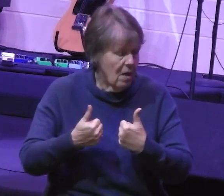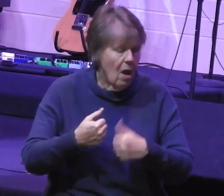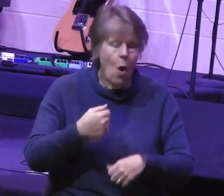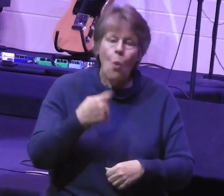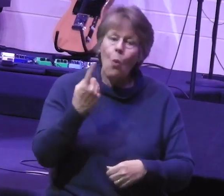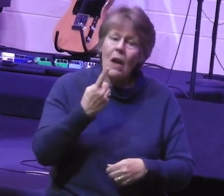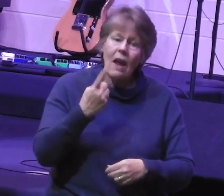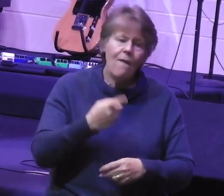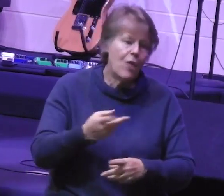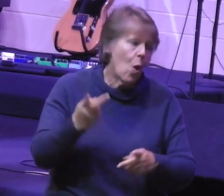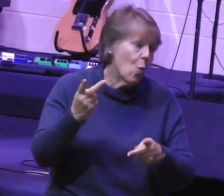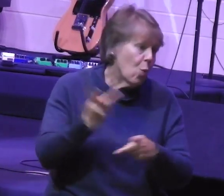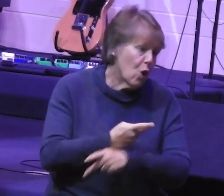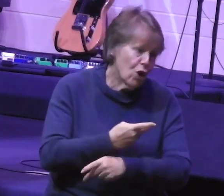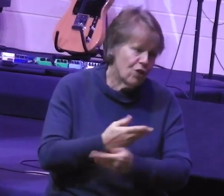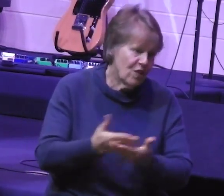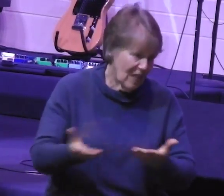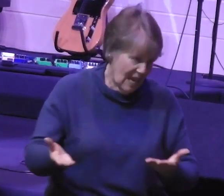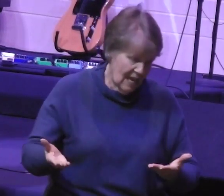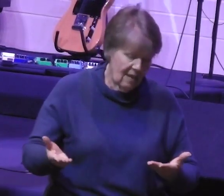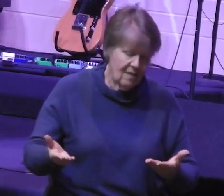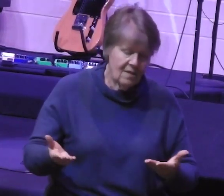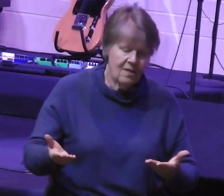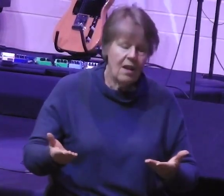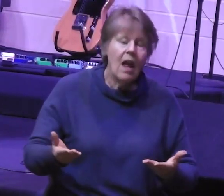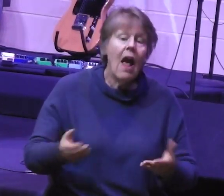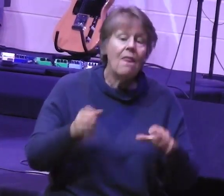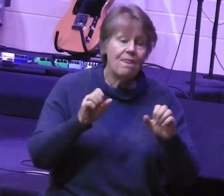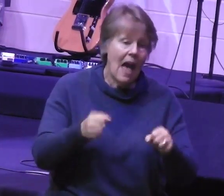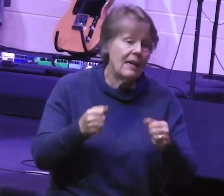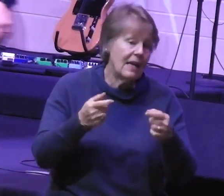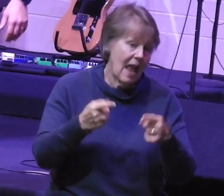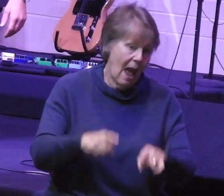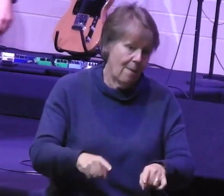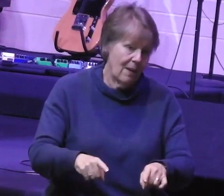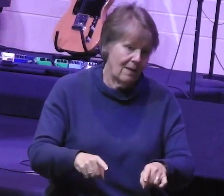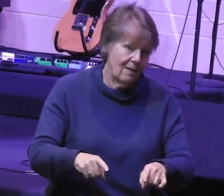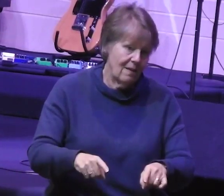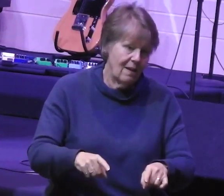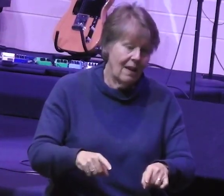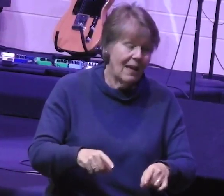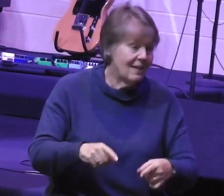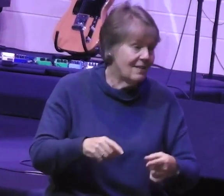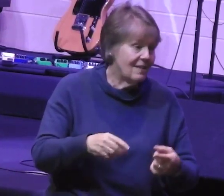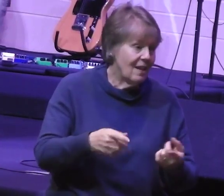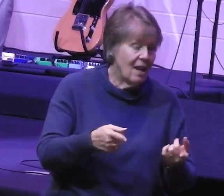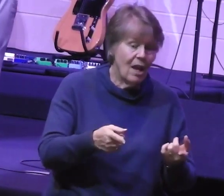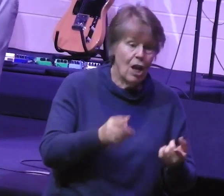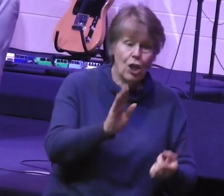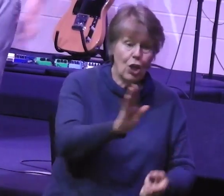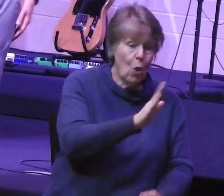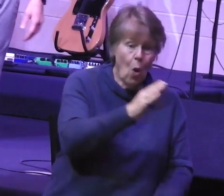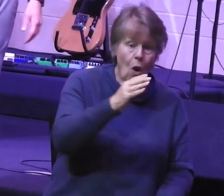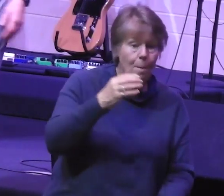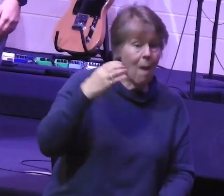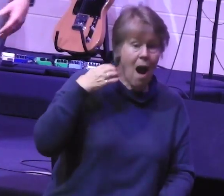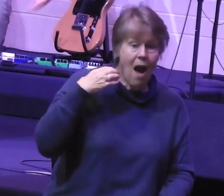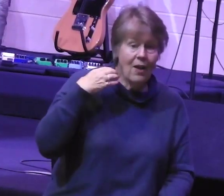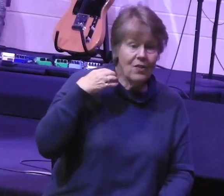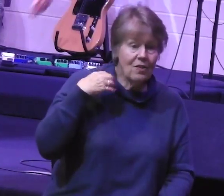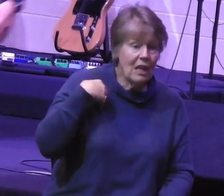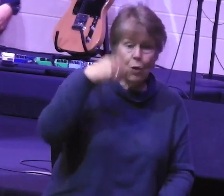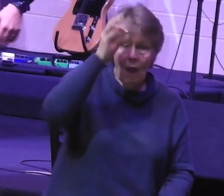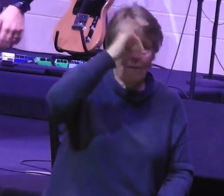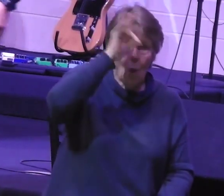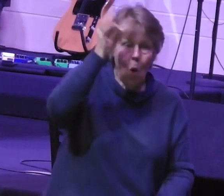this in the businesses you've been in. One of the worst things that can happen is if you don't know what your boss wants. If you don't know what your boss expects, all